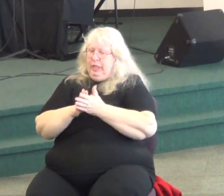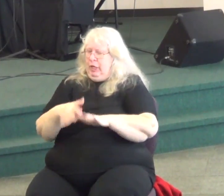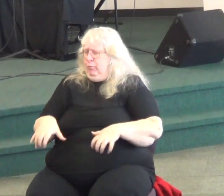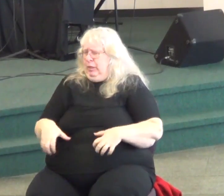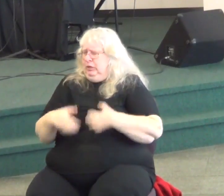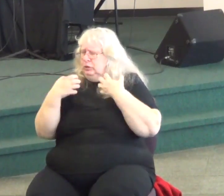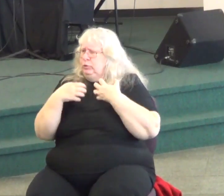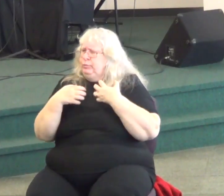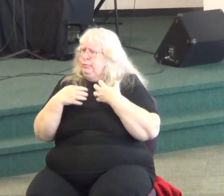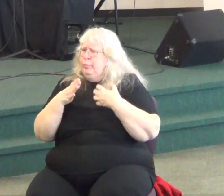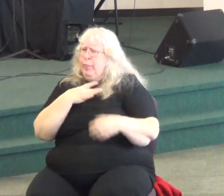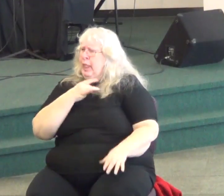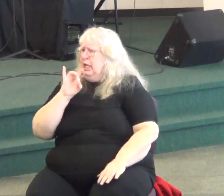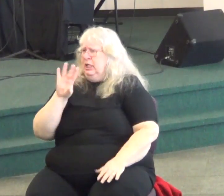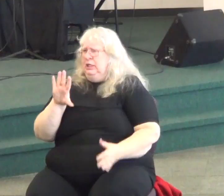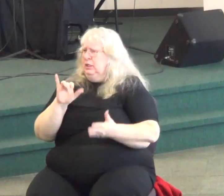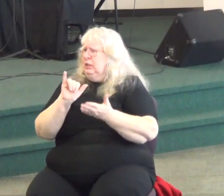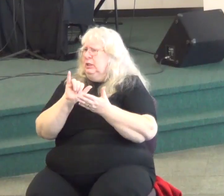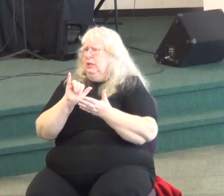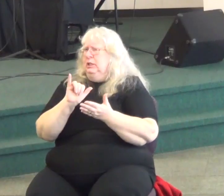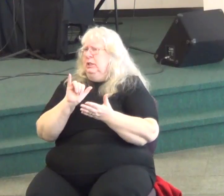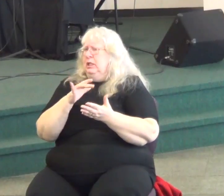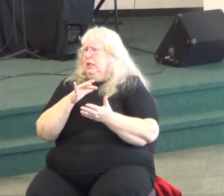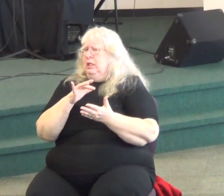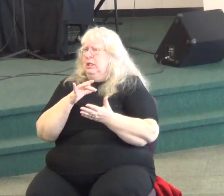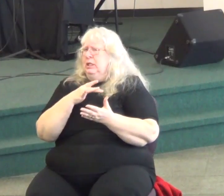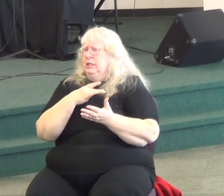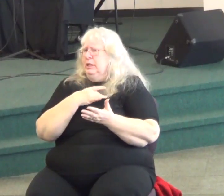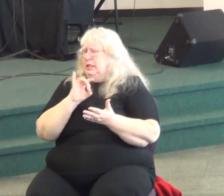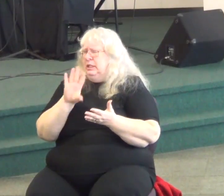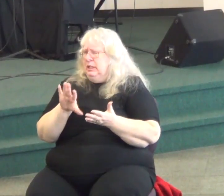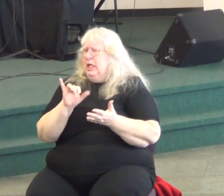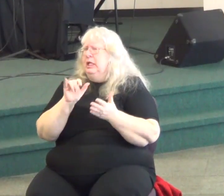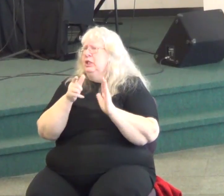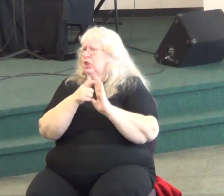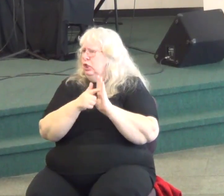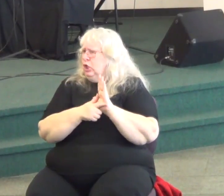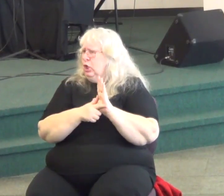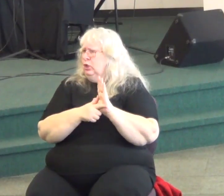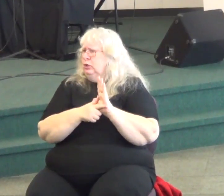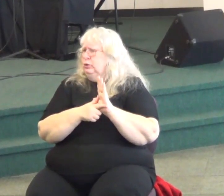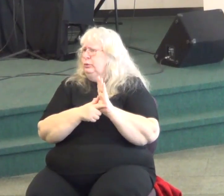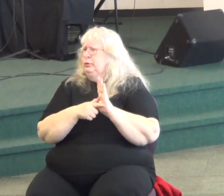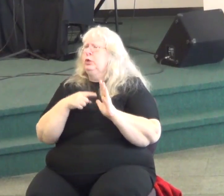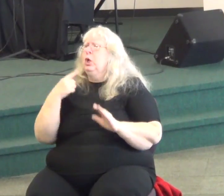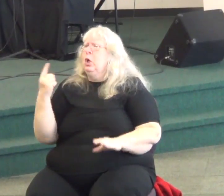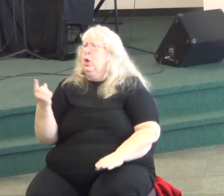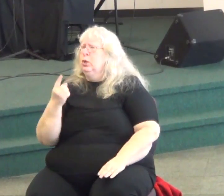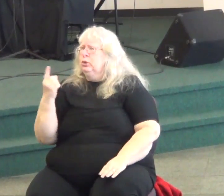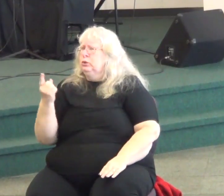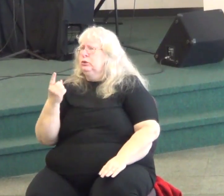They didn't like it. The law doesn't save us. Only Jesus saves us.